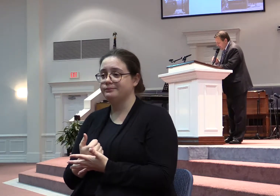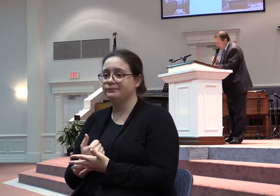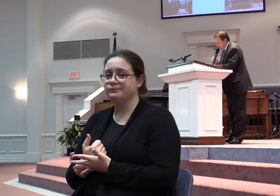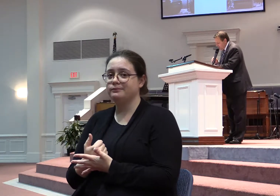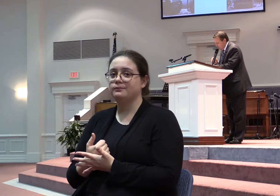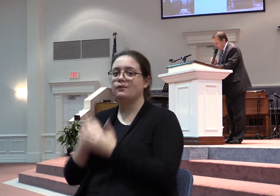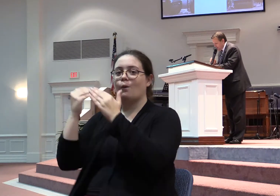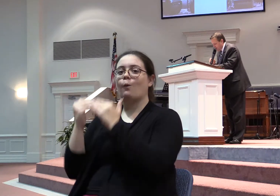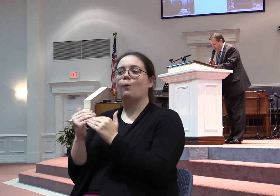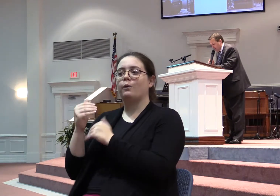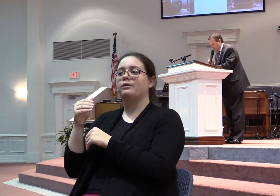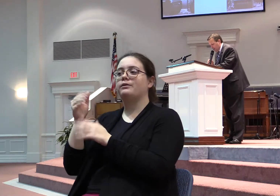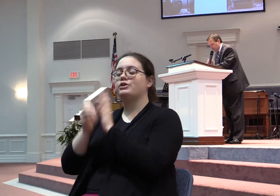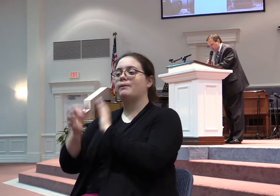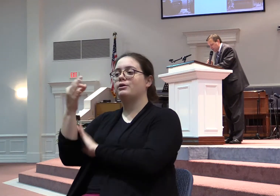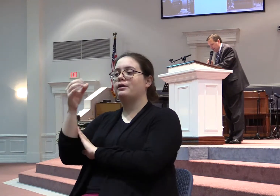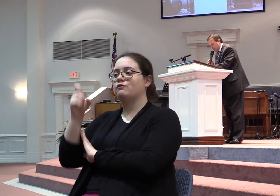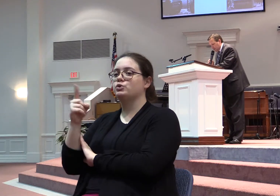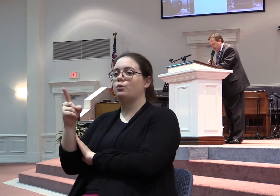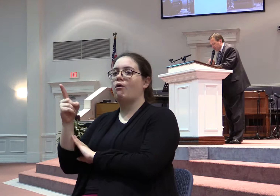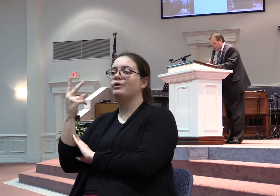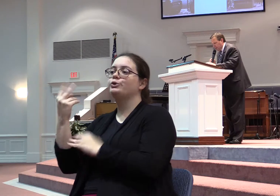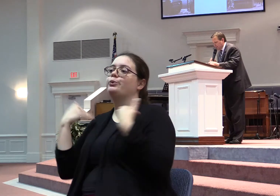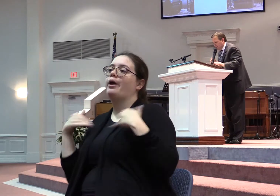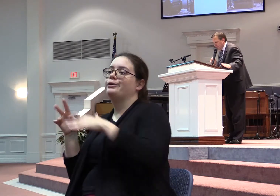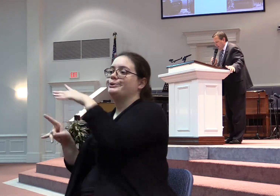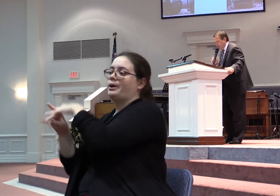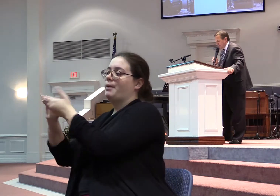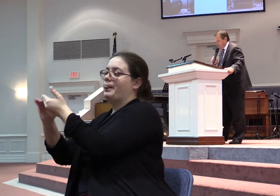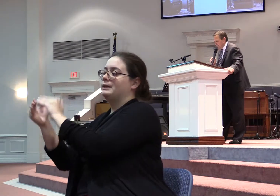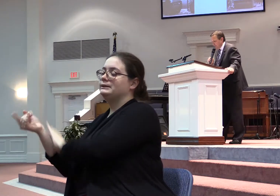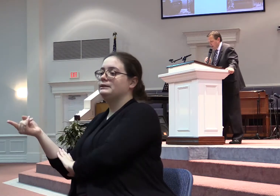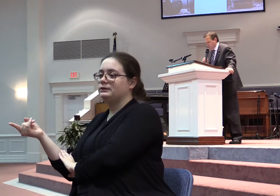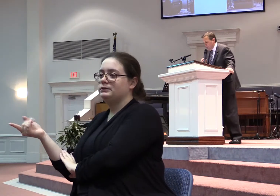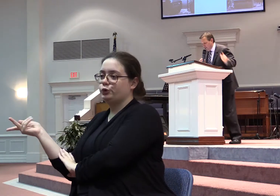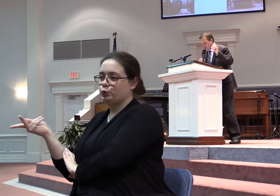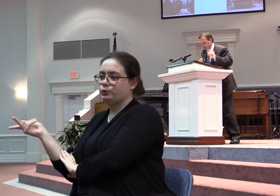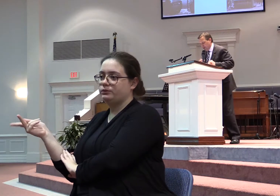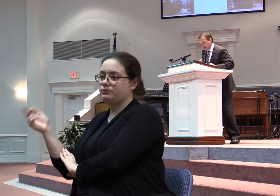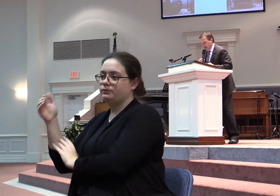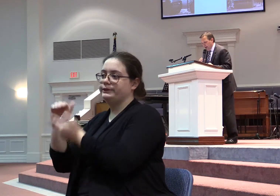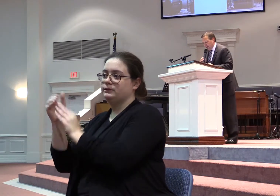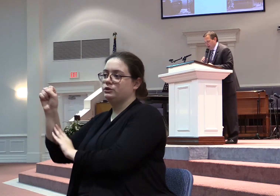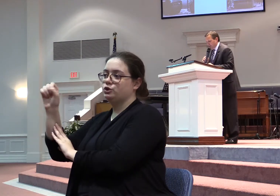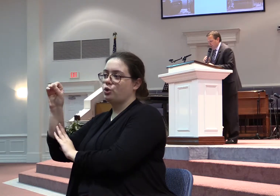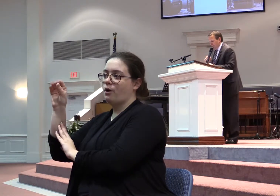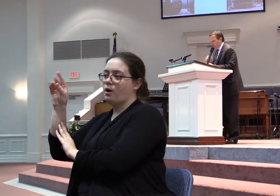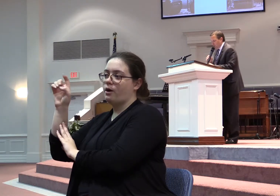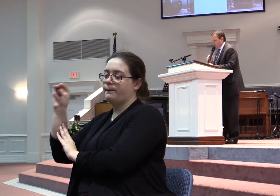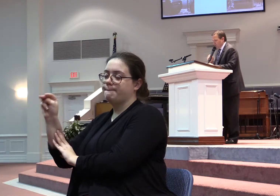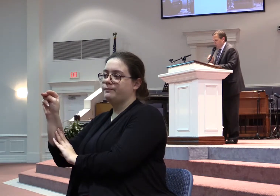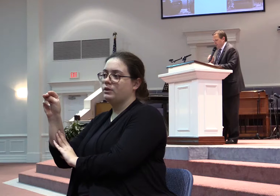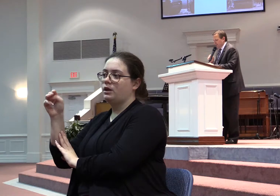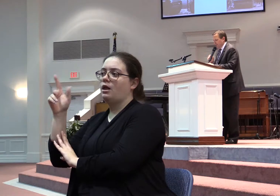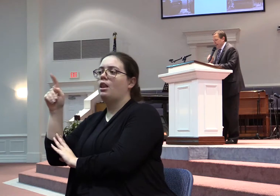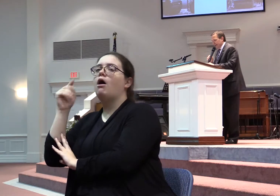Chapter 19, verse 1 says, and there came two angels at Sodom and Eden, and Lot sat at the gate of Sodom. Now listen to this. And Lot, seeing them, rose